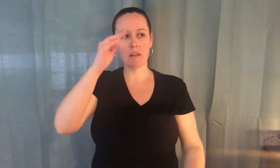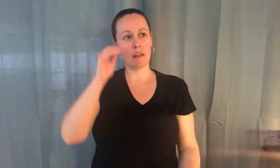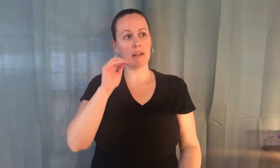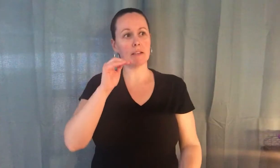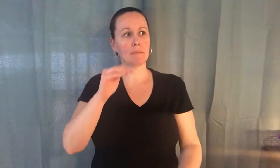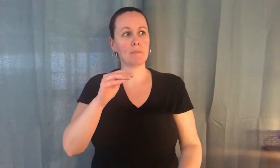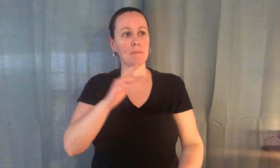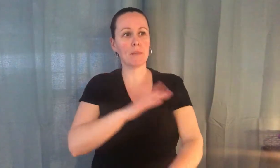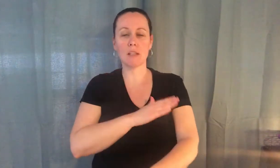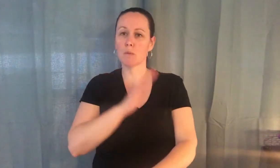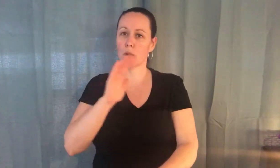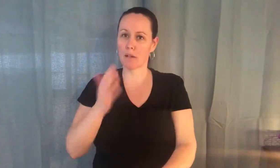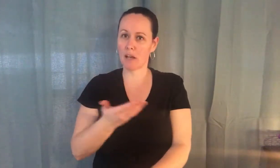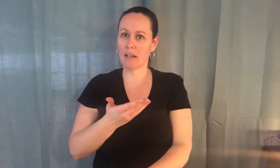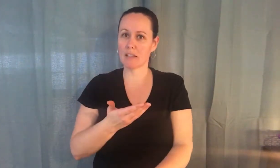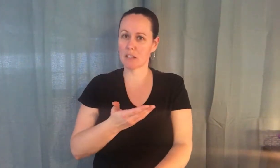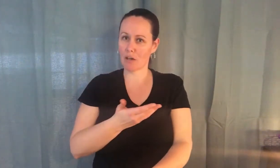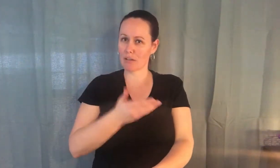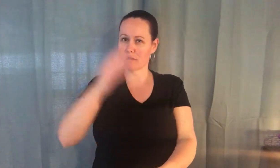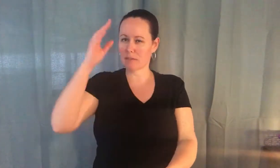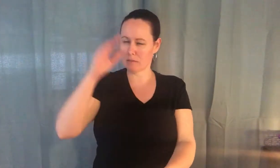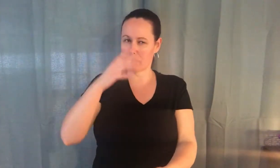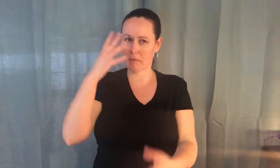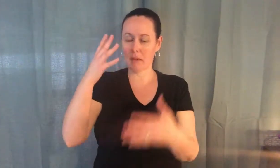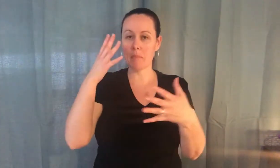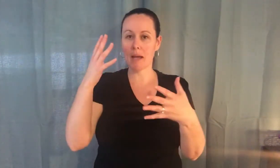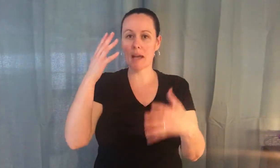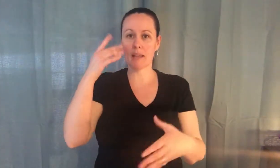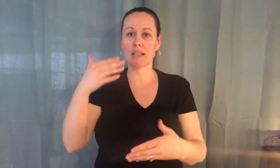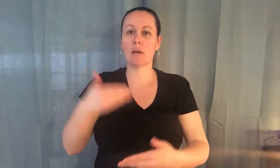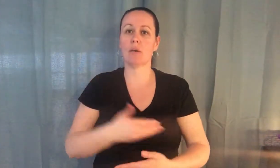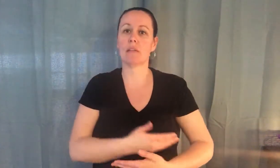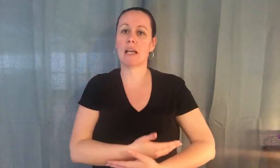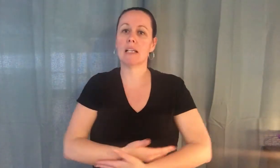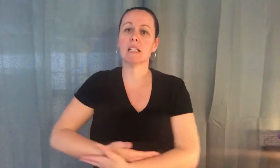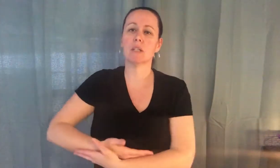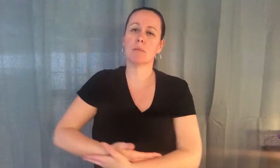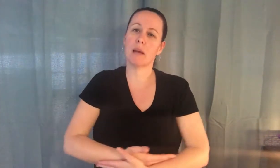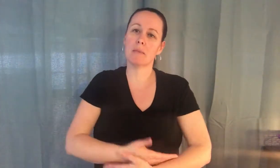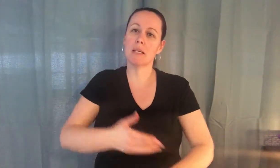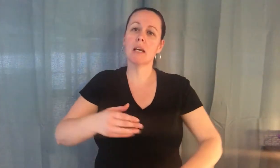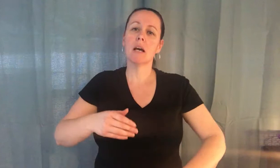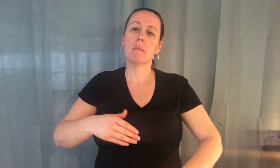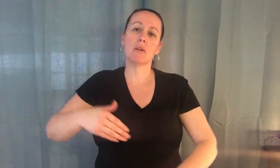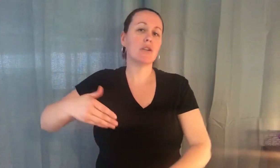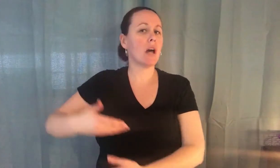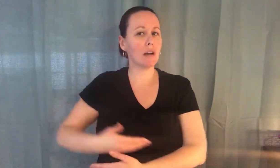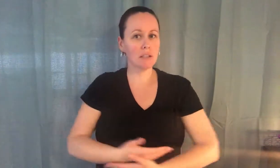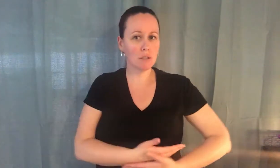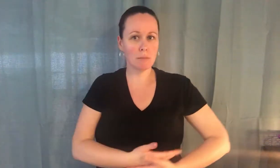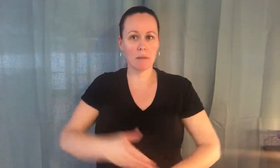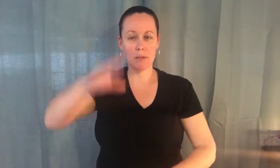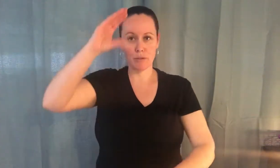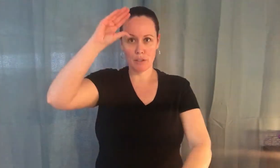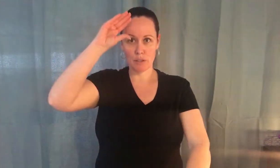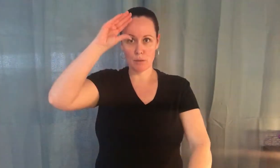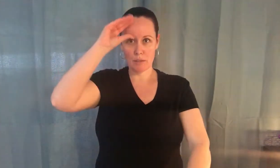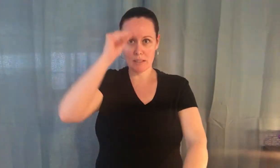like that's where it kind of started. In my head, that's how I relate it. So baby, but you're not going to do baby, you're going to do